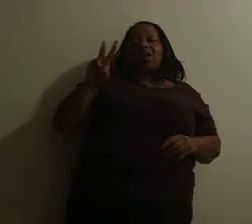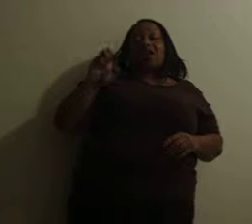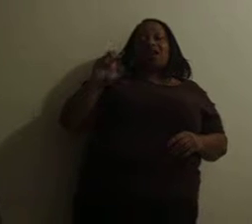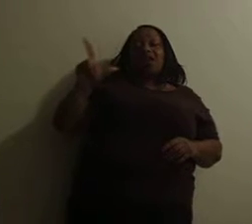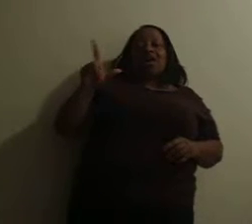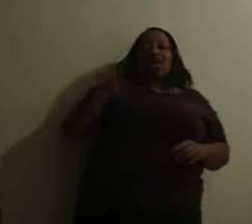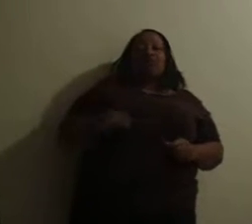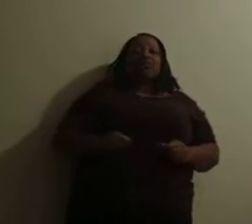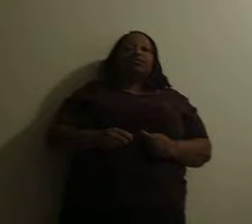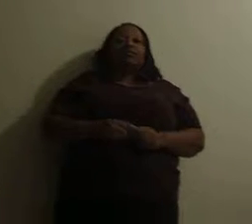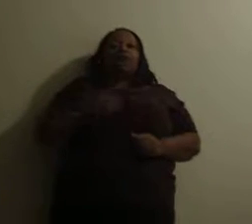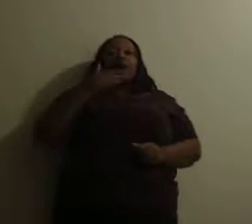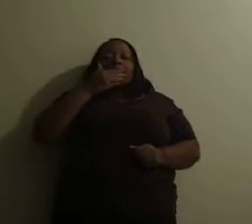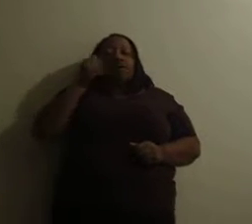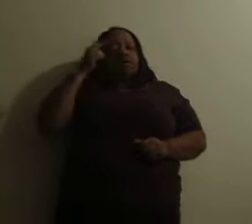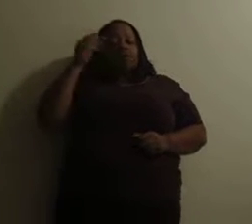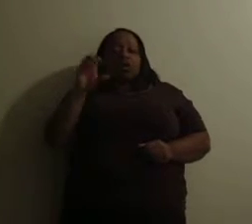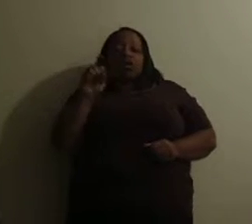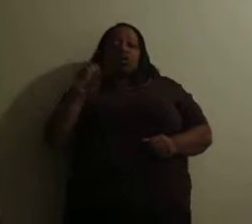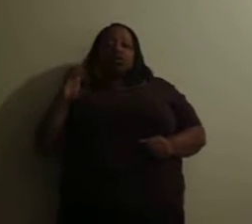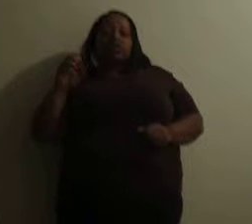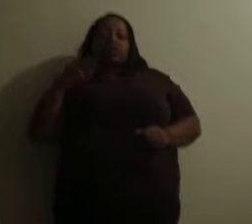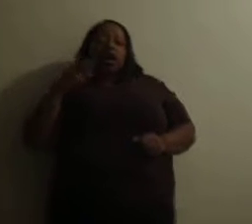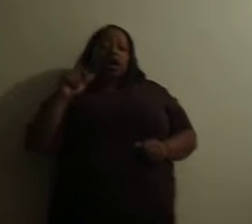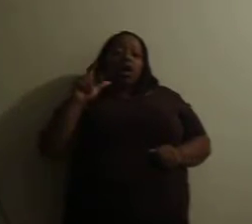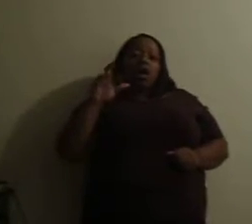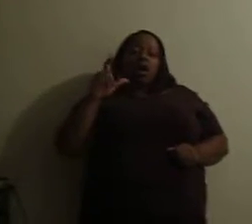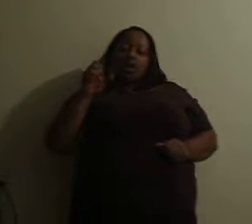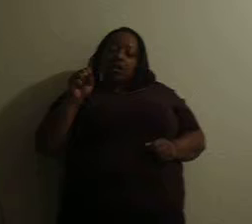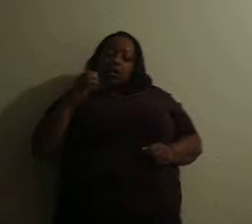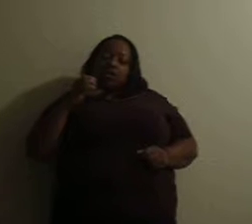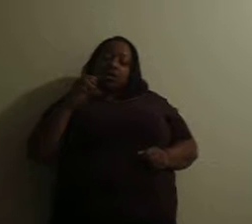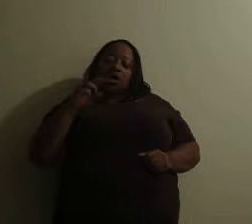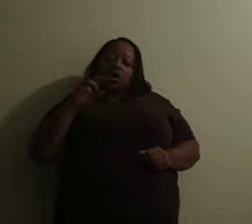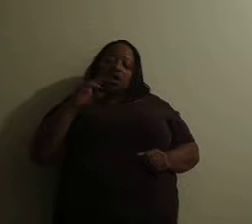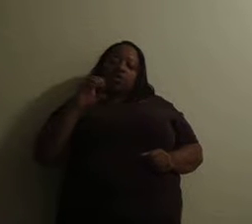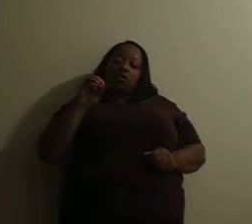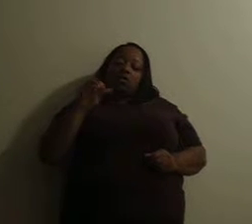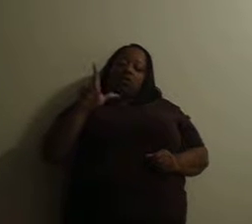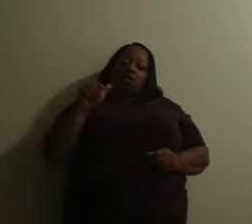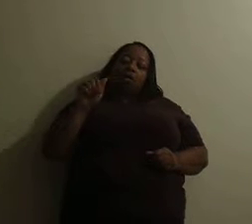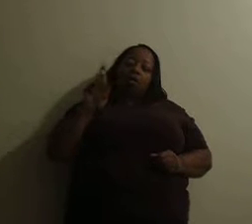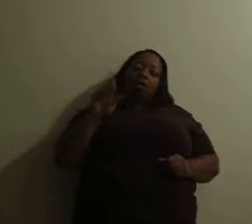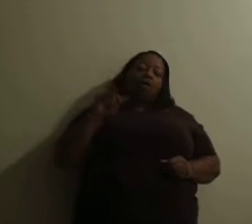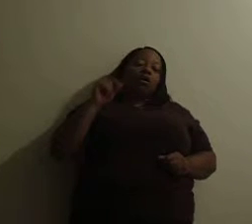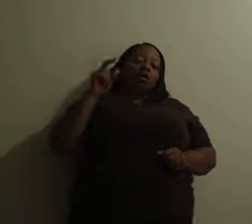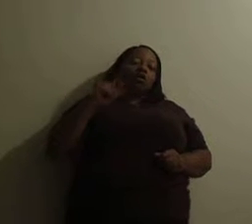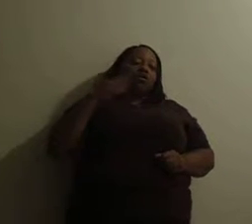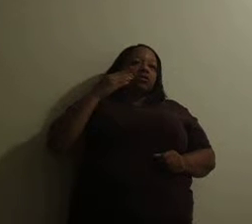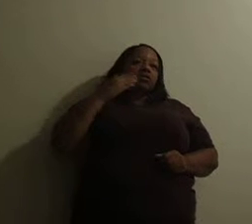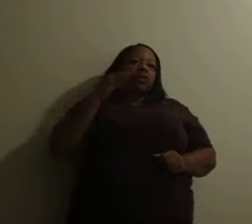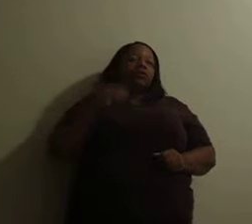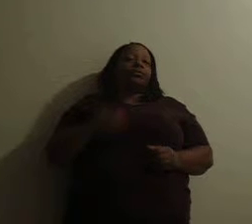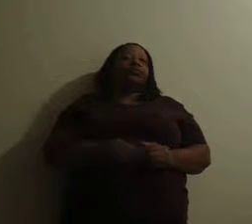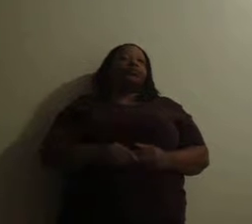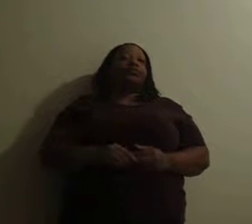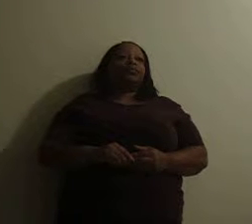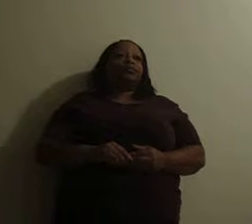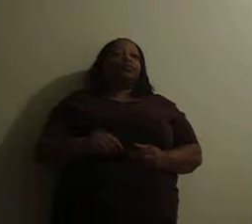scholars on all levels, all the way up to doctoral dissertations, master's thesis, and not even writing papers or presentations,